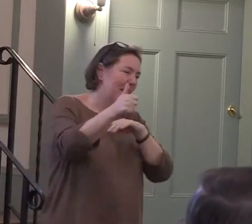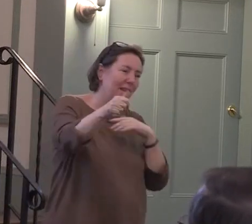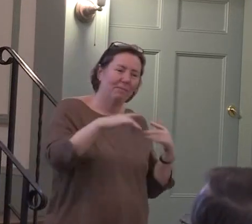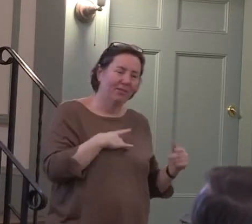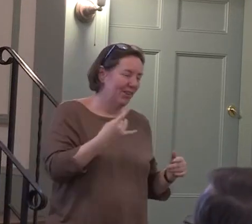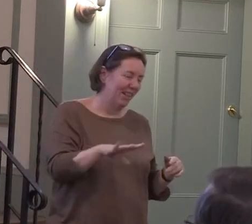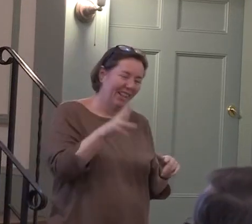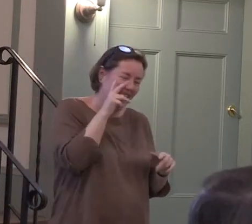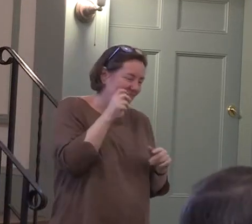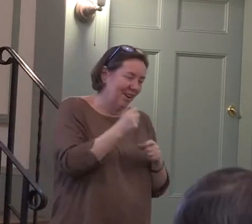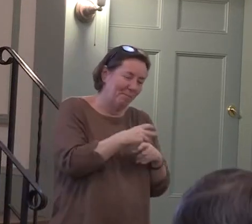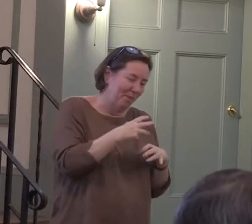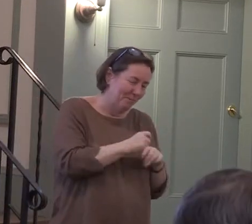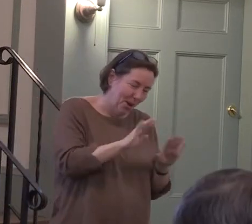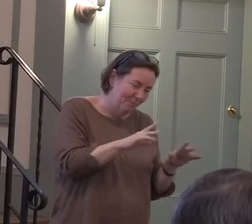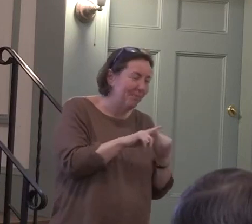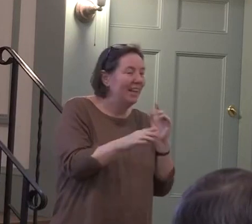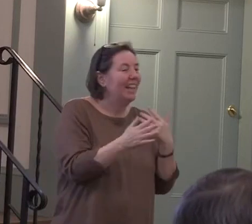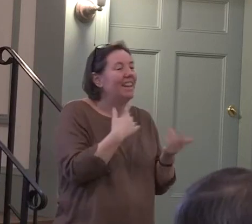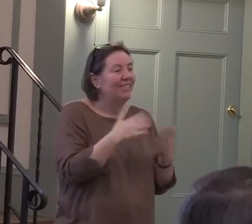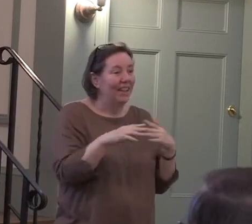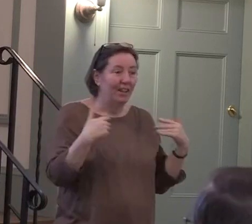didn't like it?